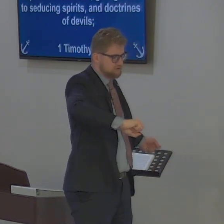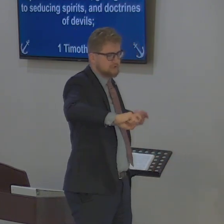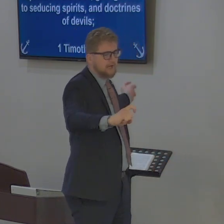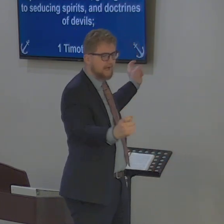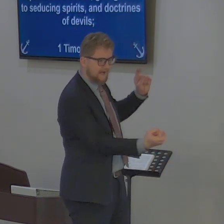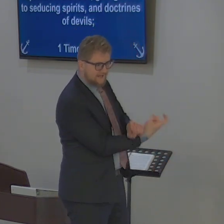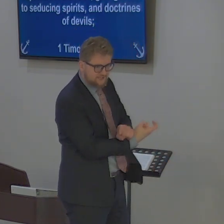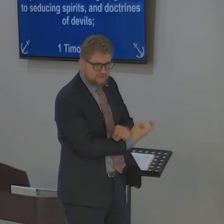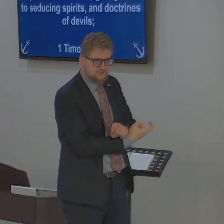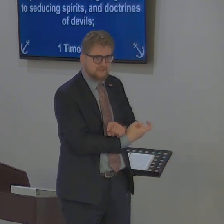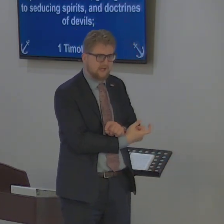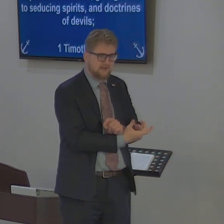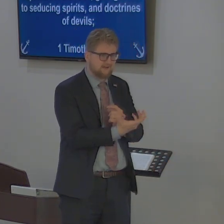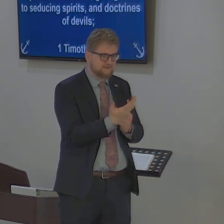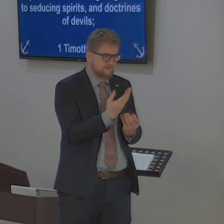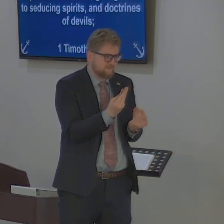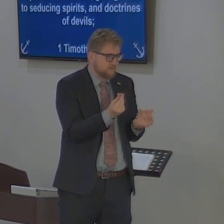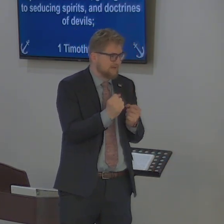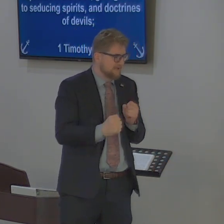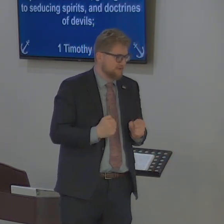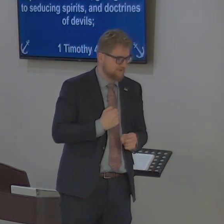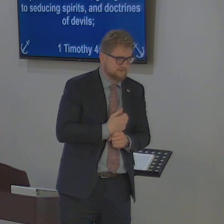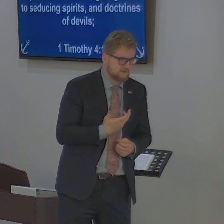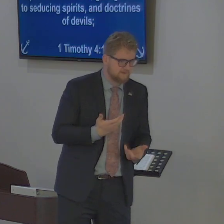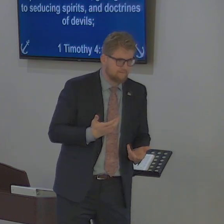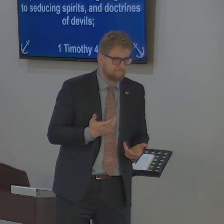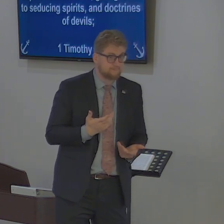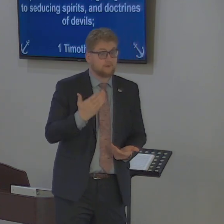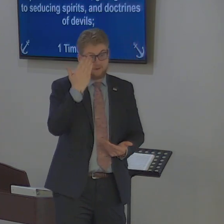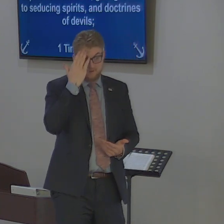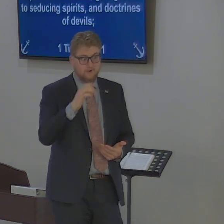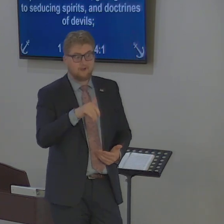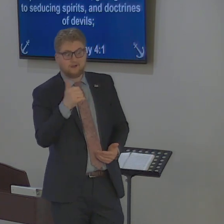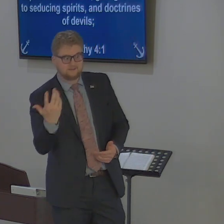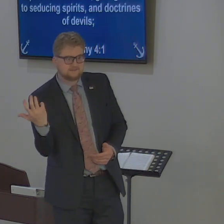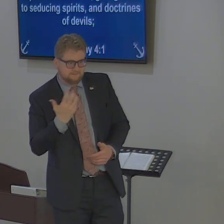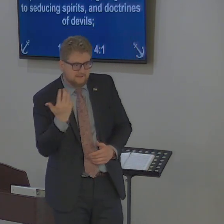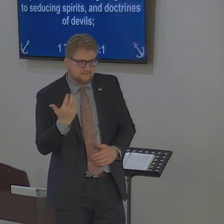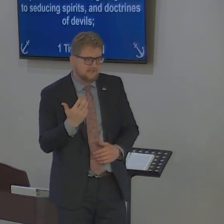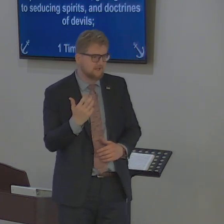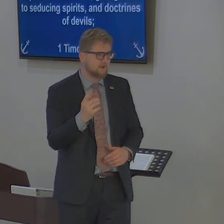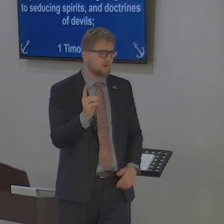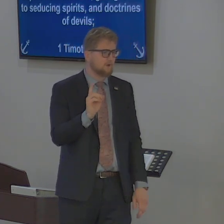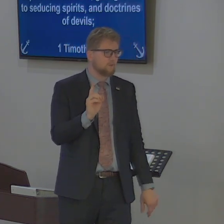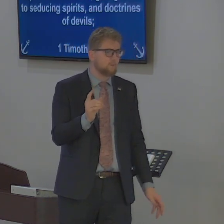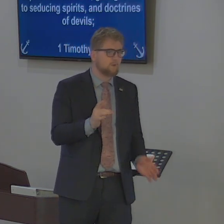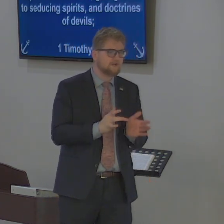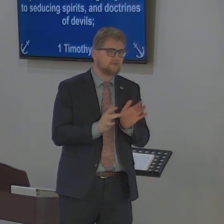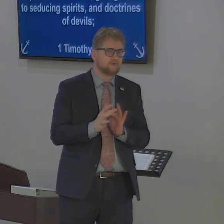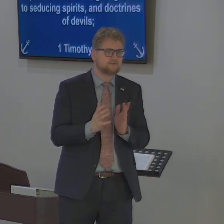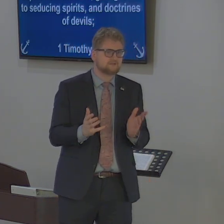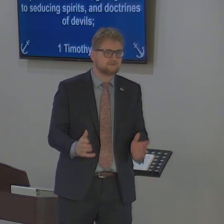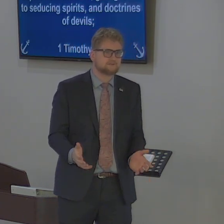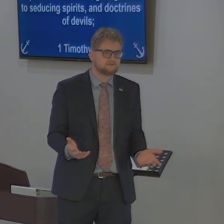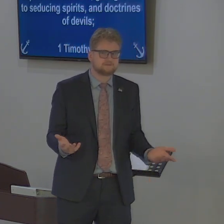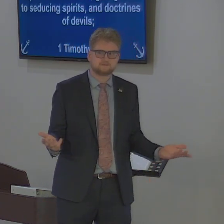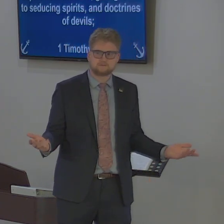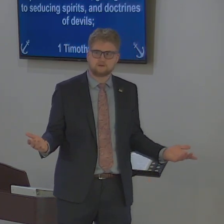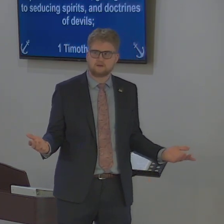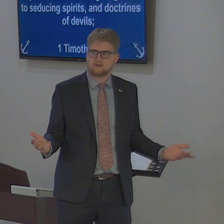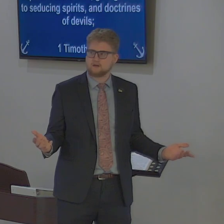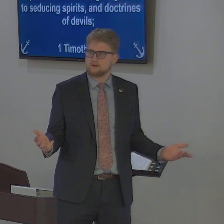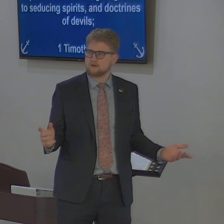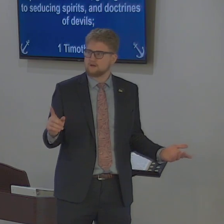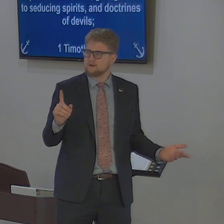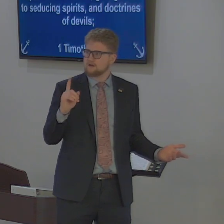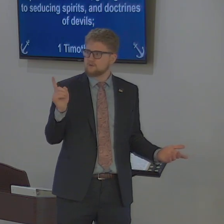on, secularly speaking. Now, you want to know what else is amazing, though? Is where's the Christians during this time? Where is the house of